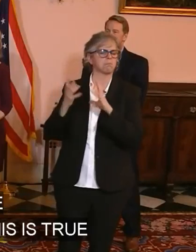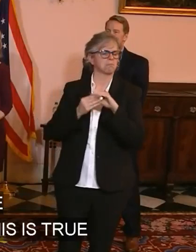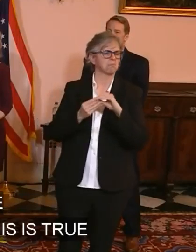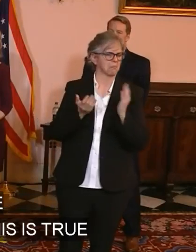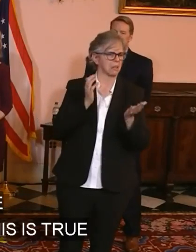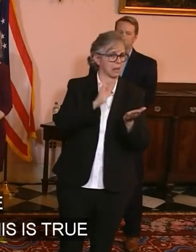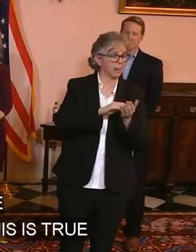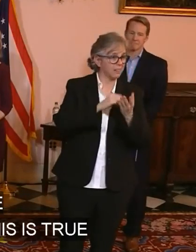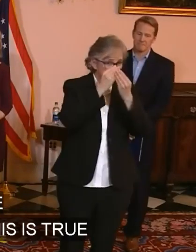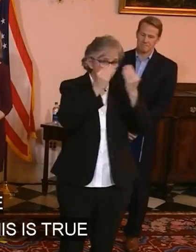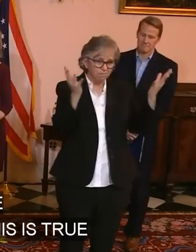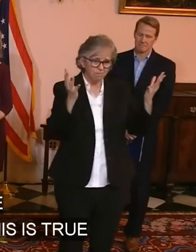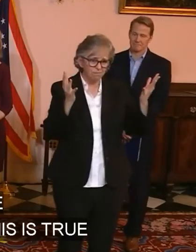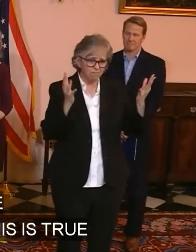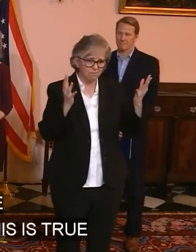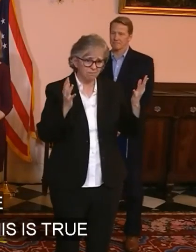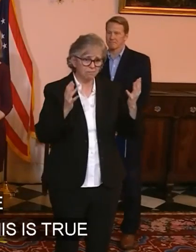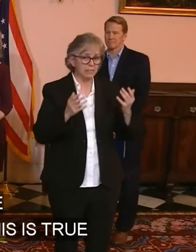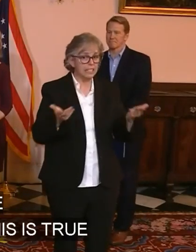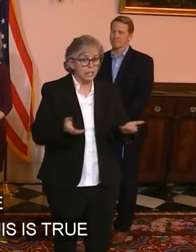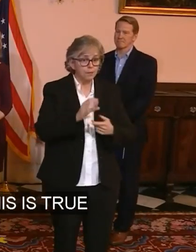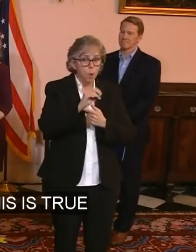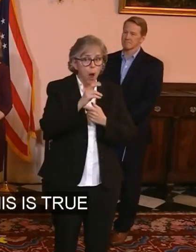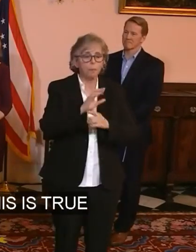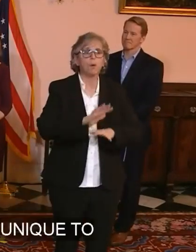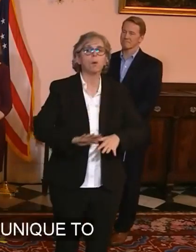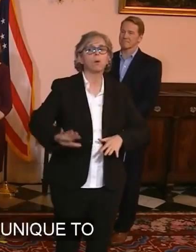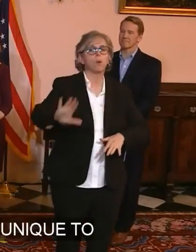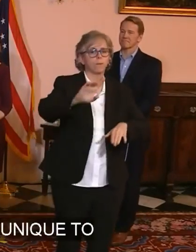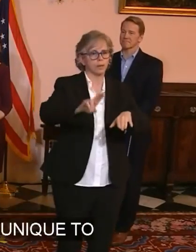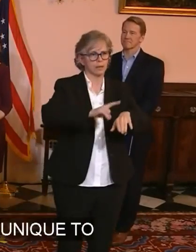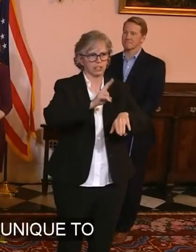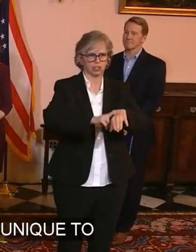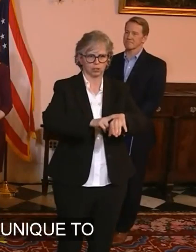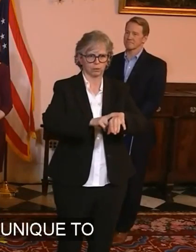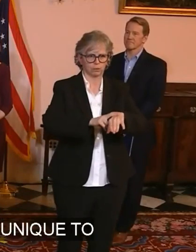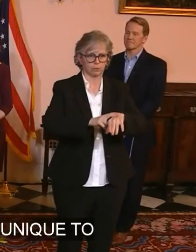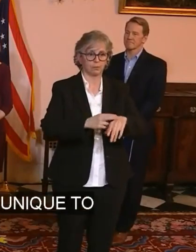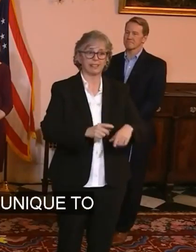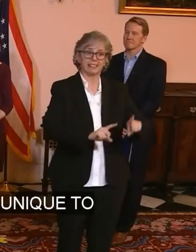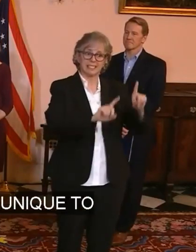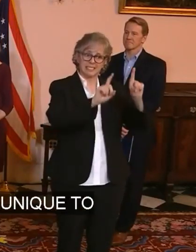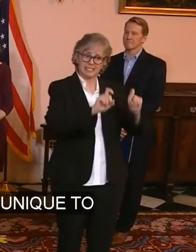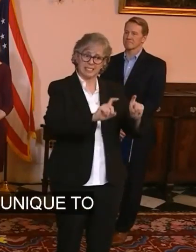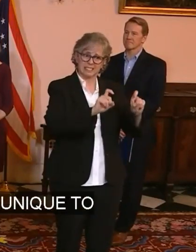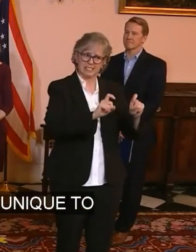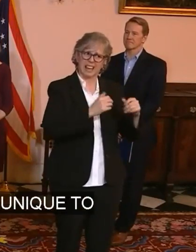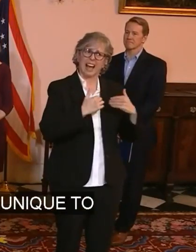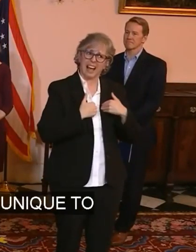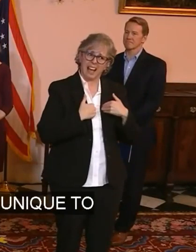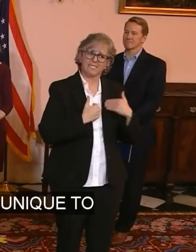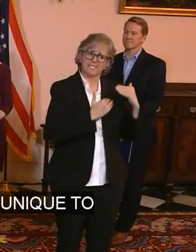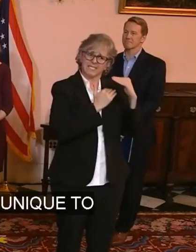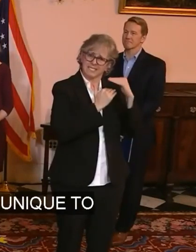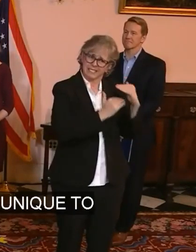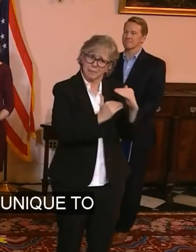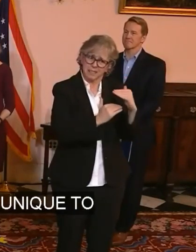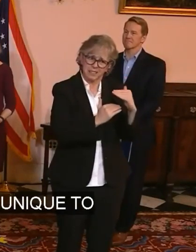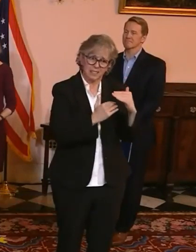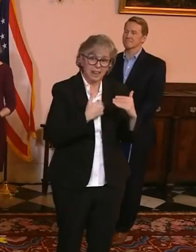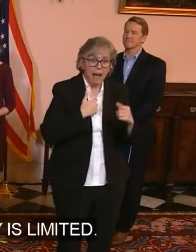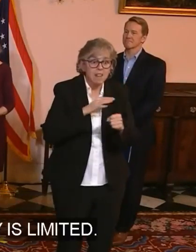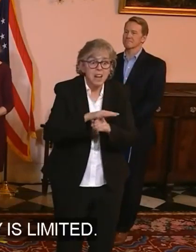Ohio, but testing is limited. Our testing capacity is limited. It will, in